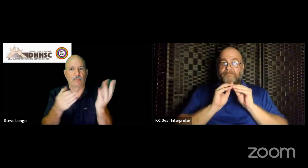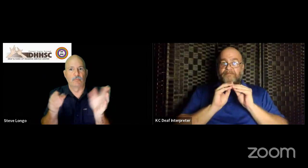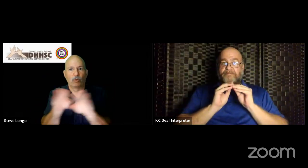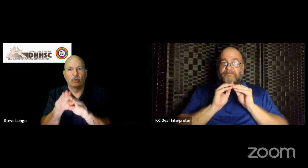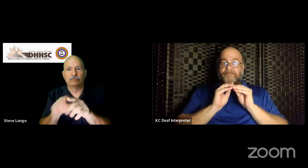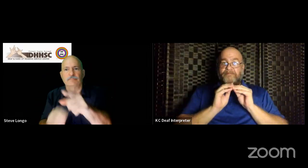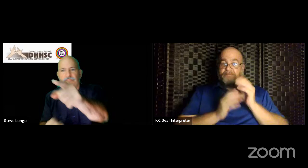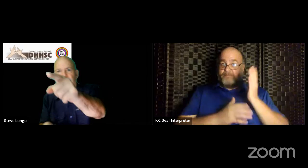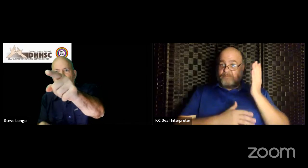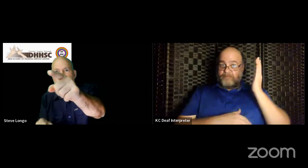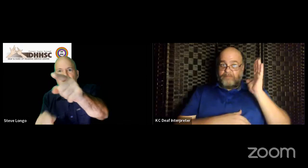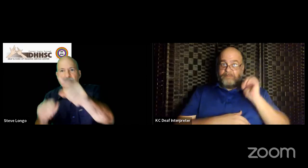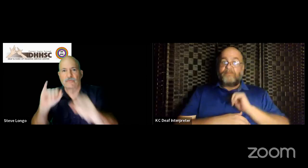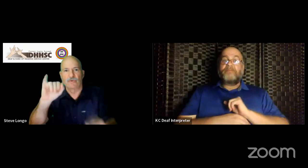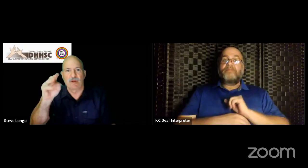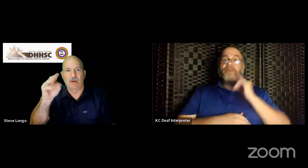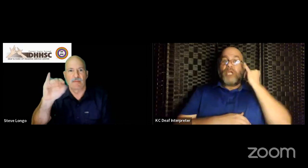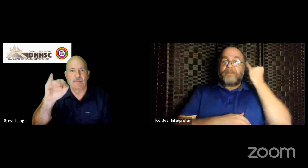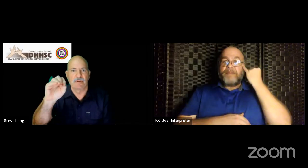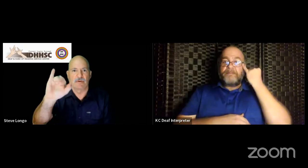adjourn the meeting.